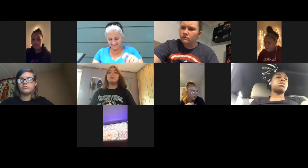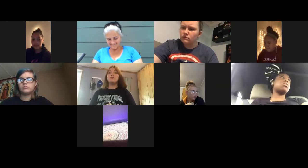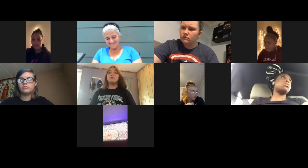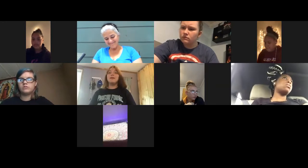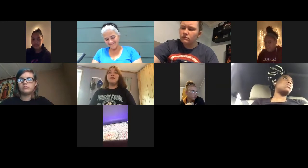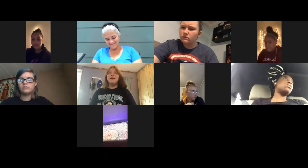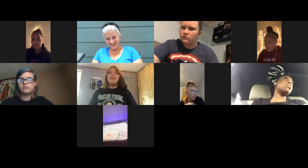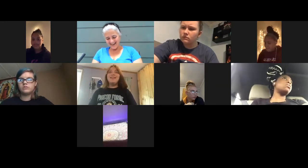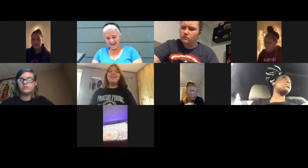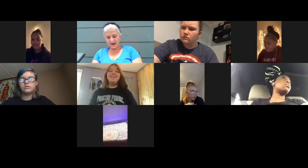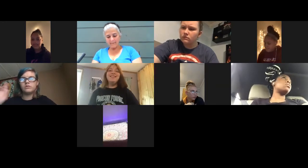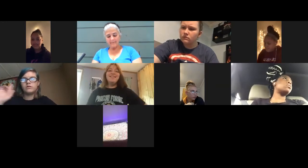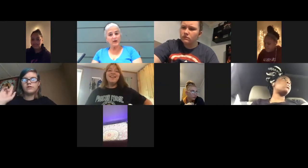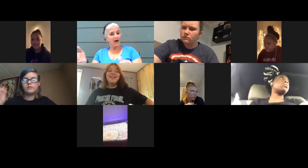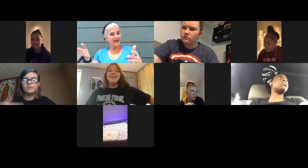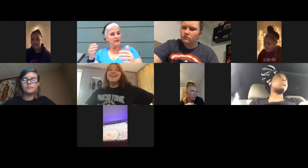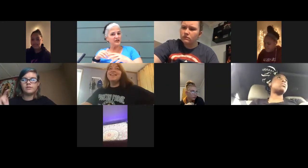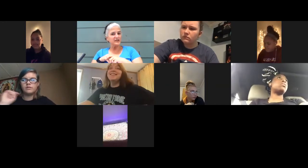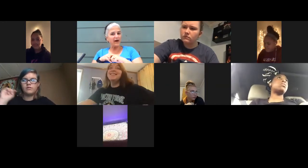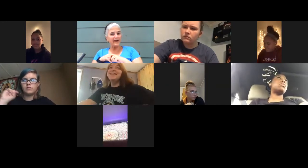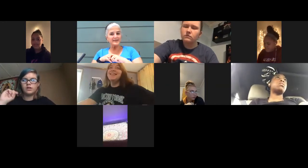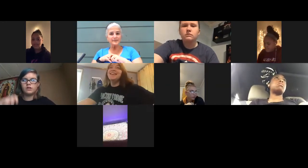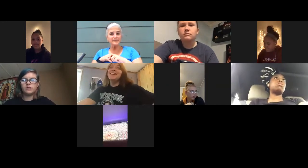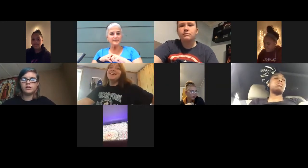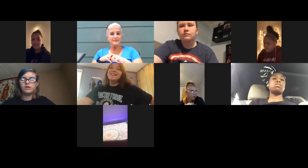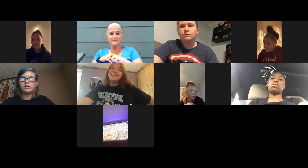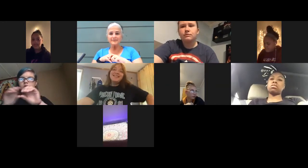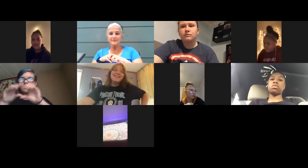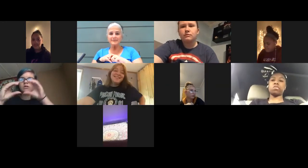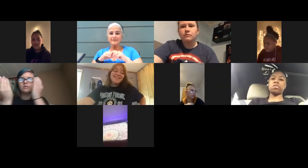toilets at? Class, we just did class.